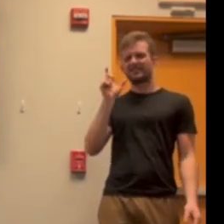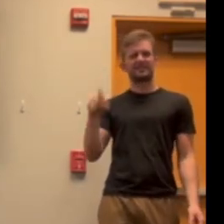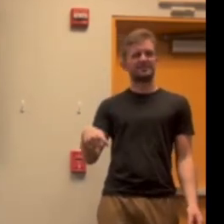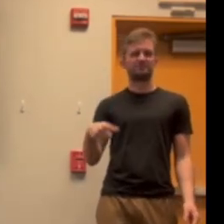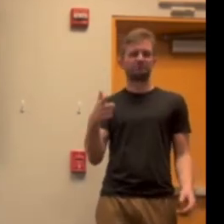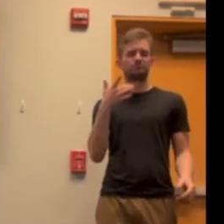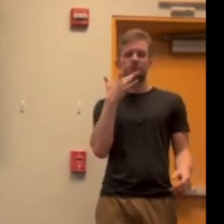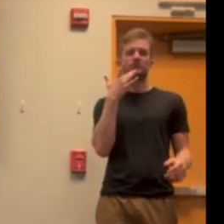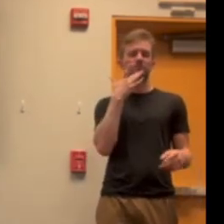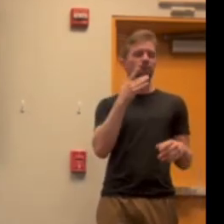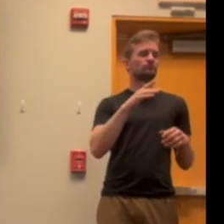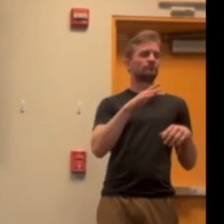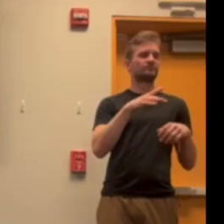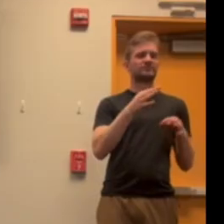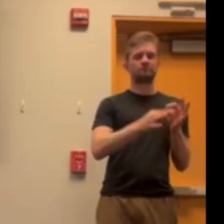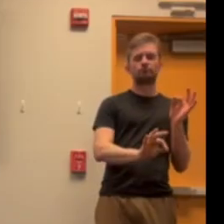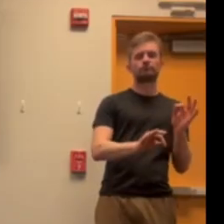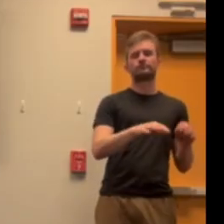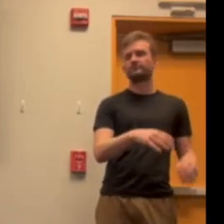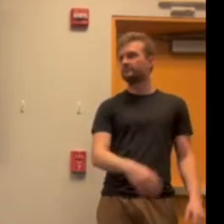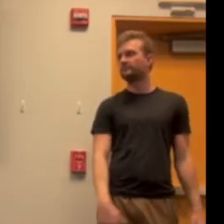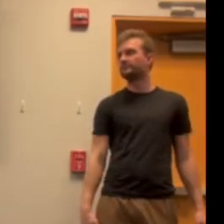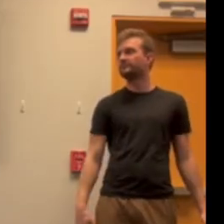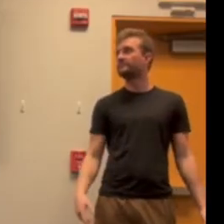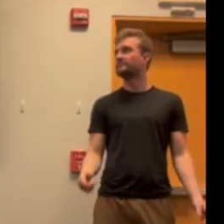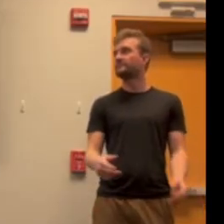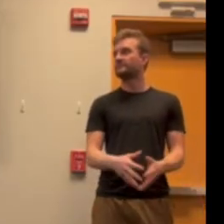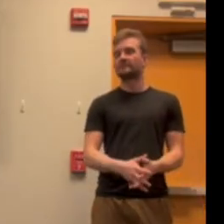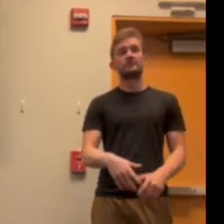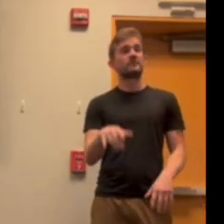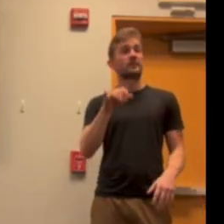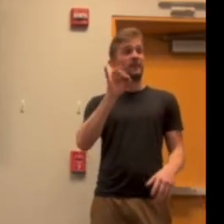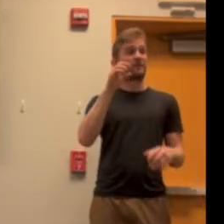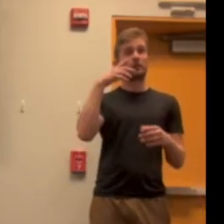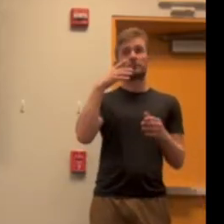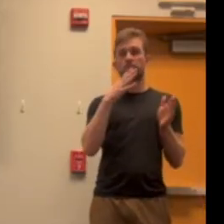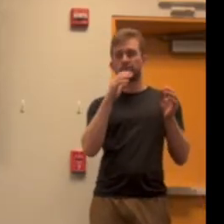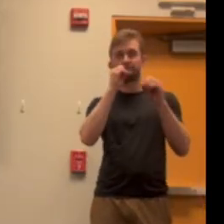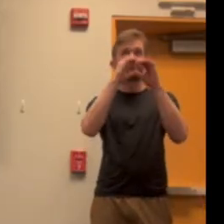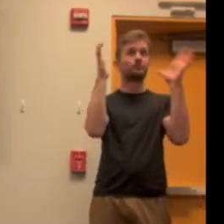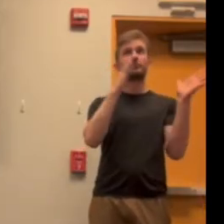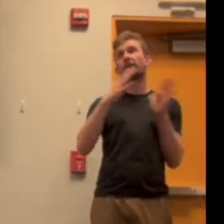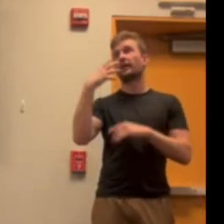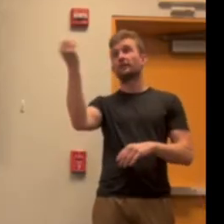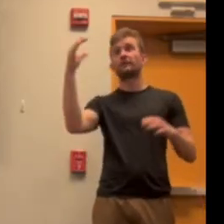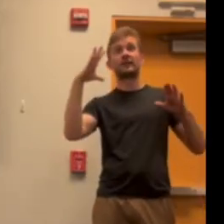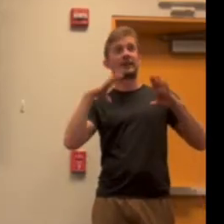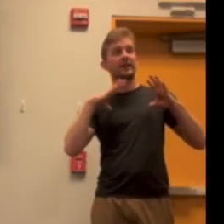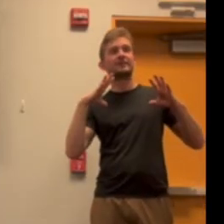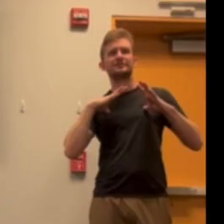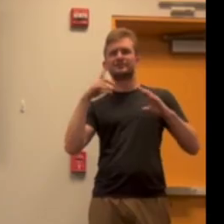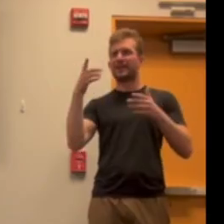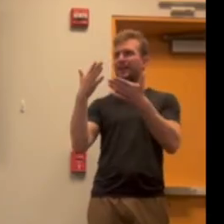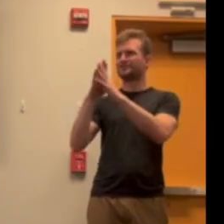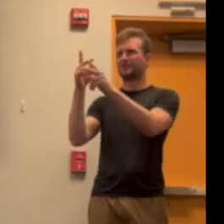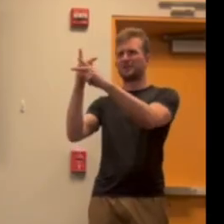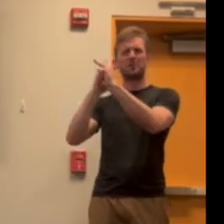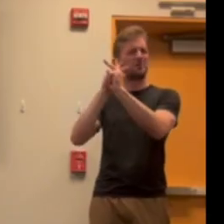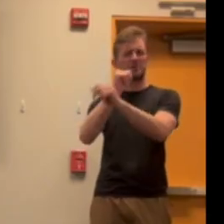Vacation loans, just be careful if you're going on vacation, you need a loan or something like that too. It's hard to pay off some of those things too, especially